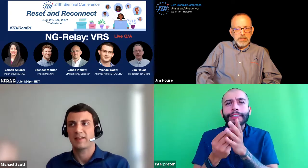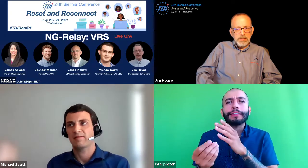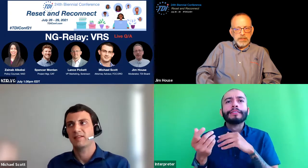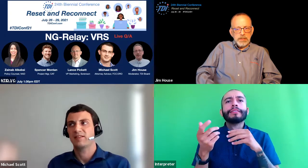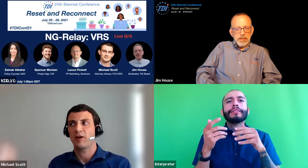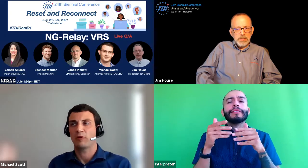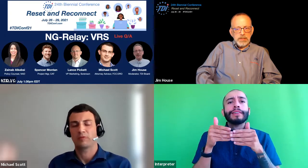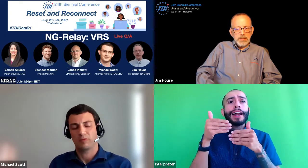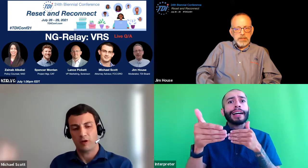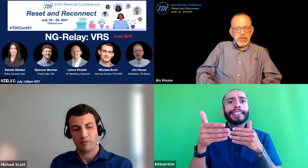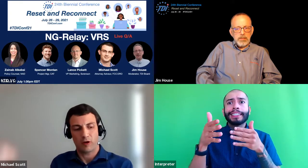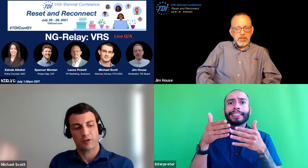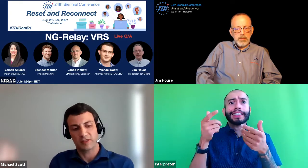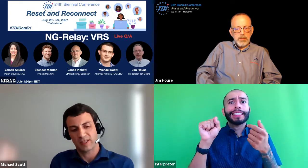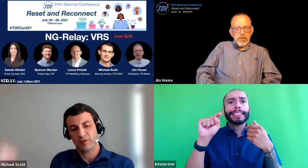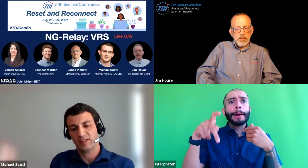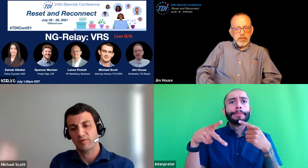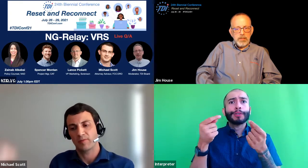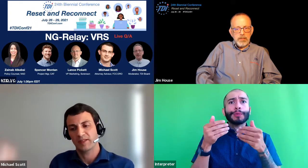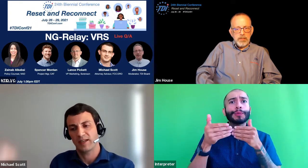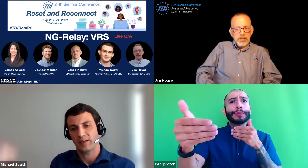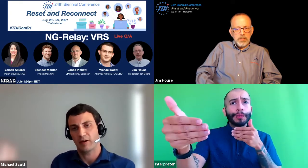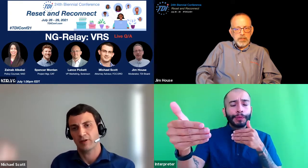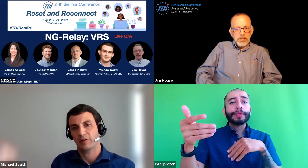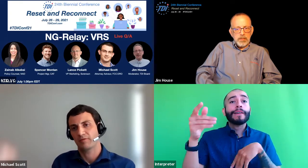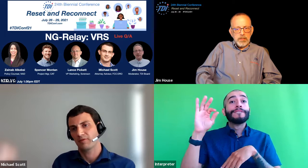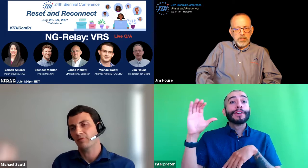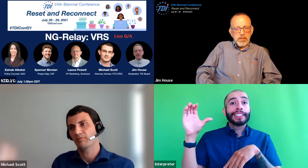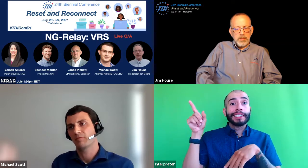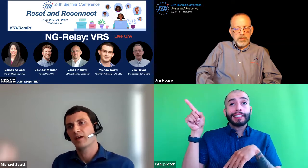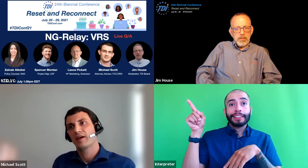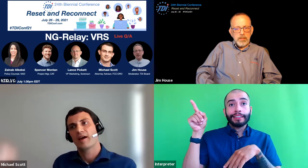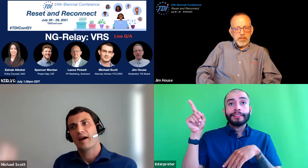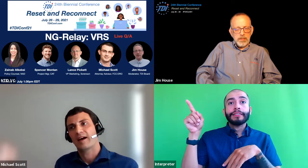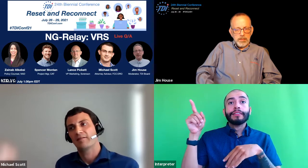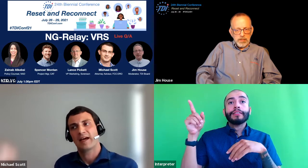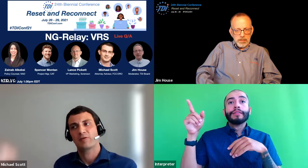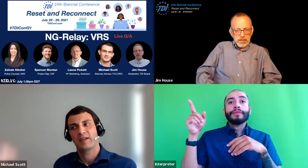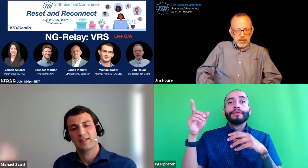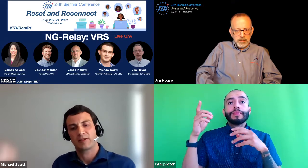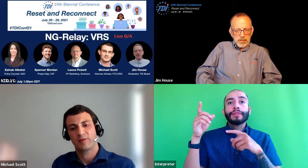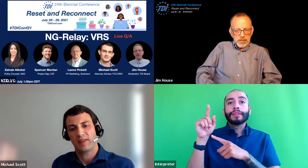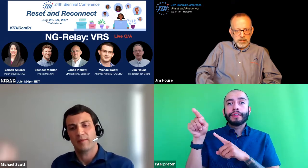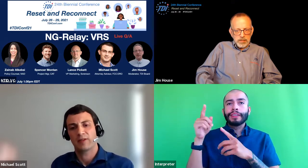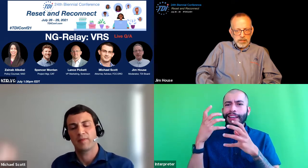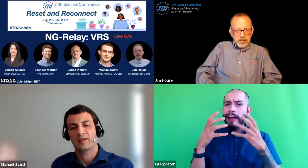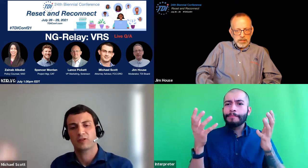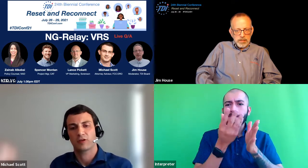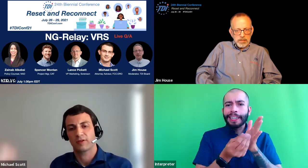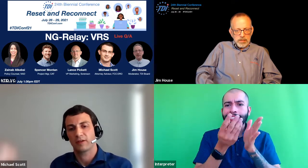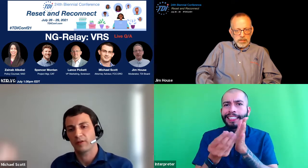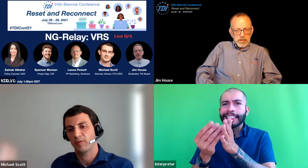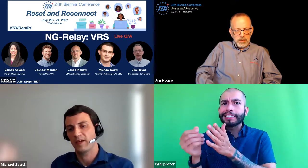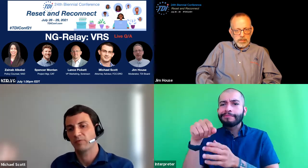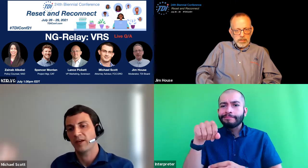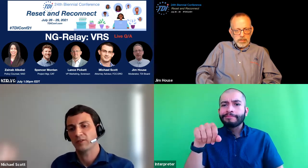taken by the FCC? Are there constituencies we're missing? Are there, how do we connect with them? How do we make sure